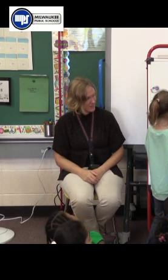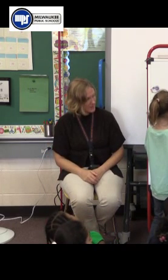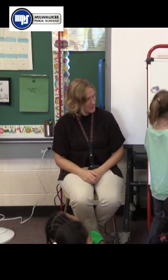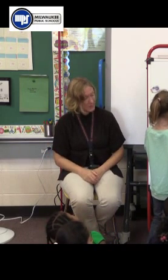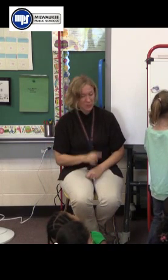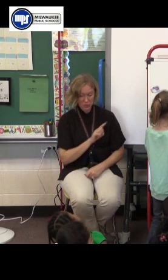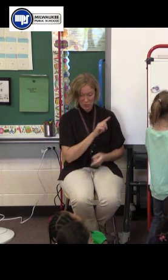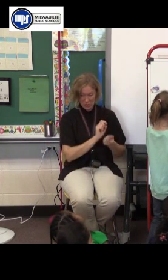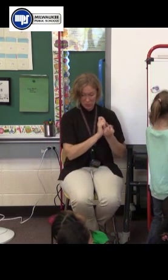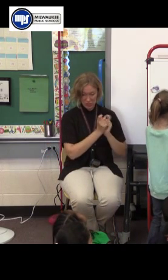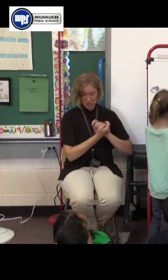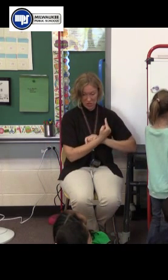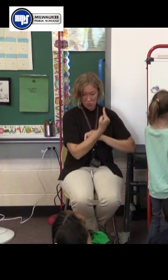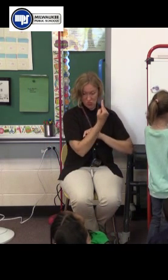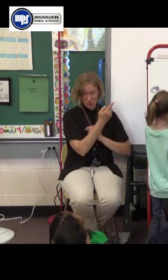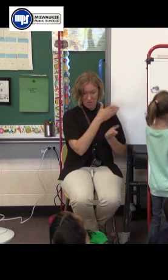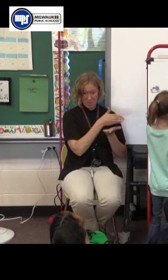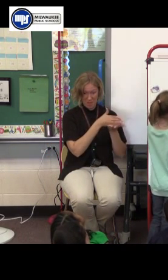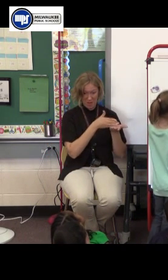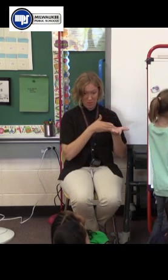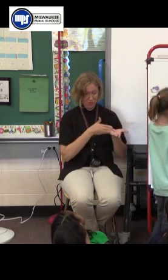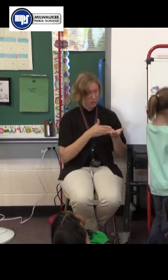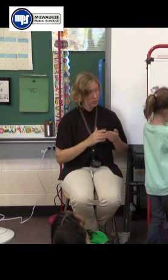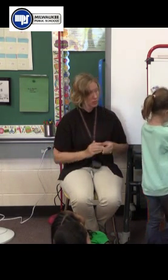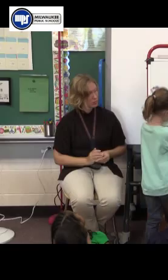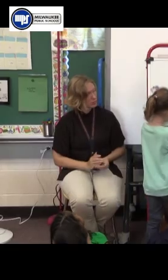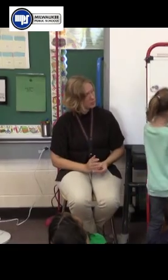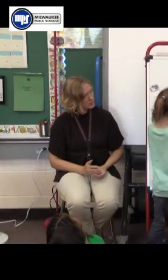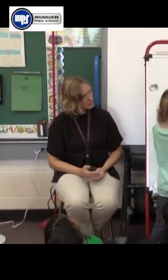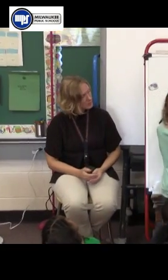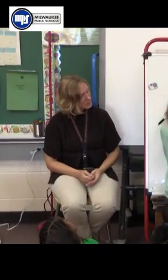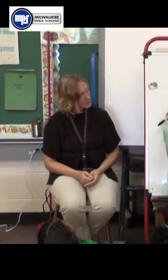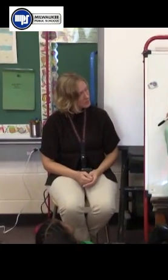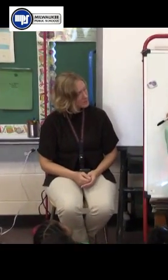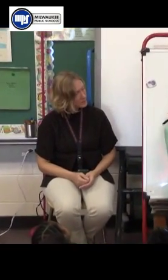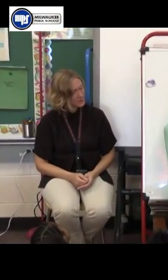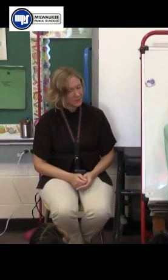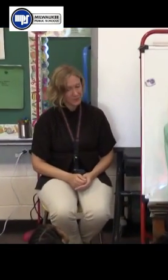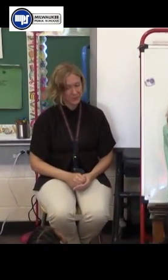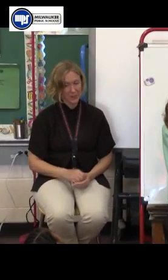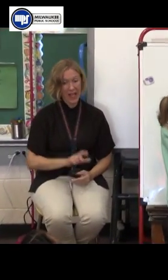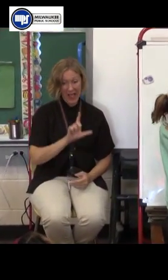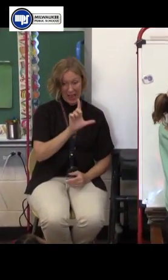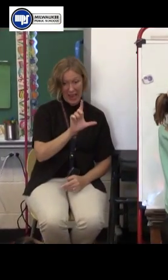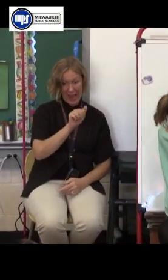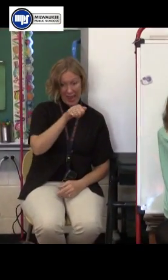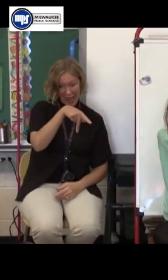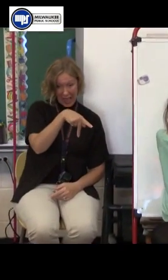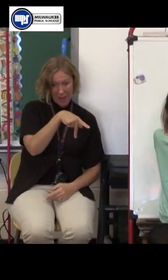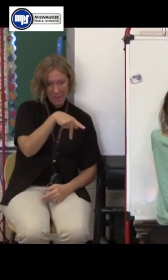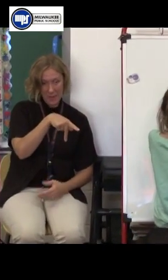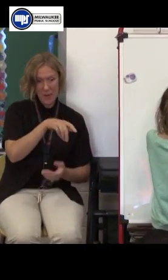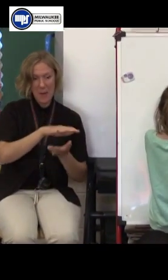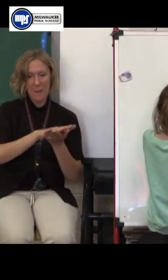So she's going to change one part. So she's at lap to had.